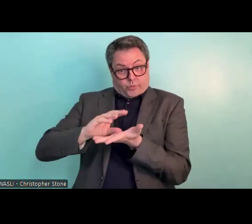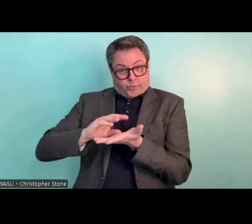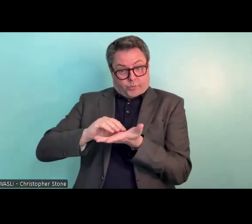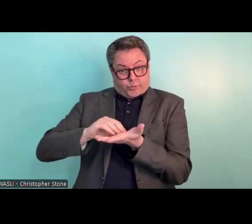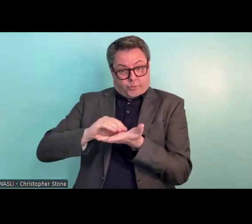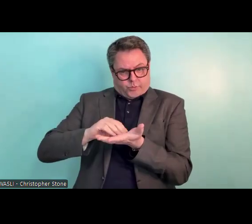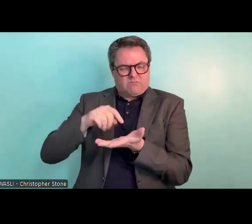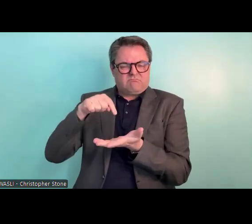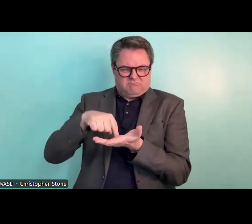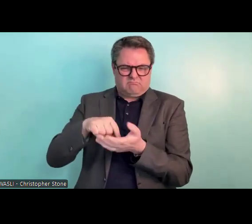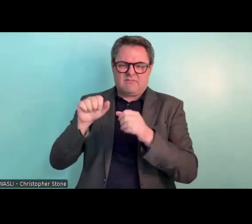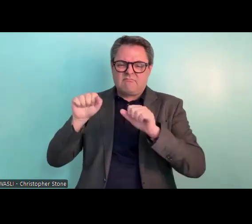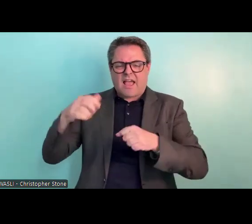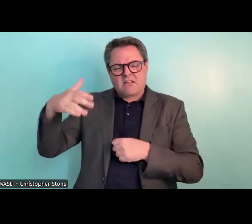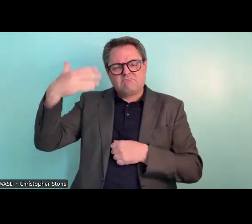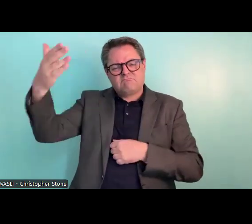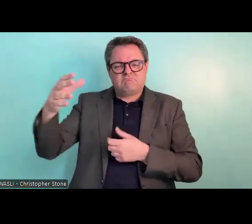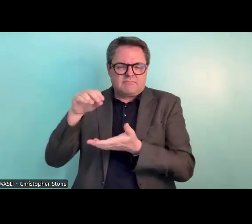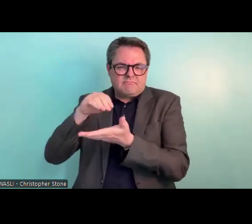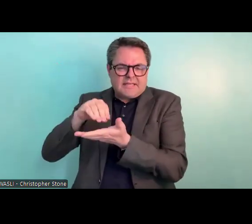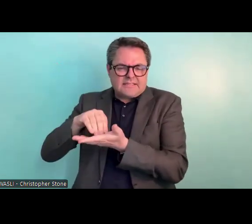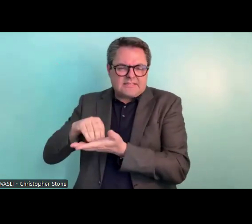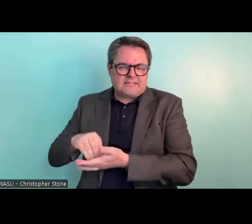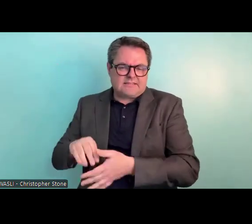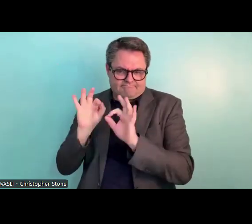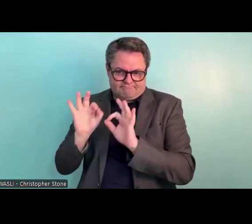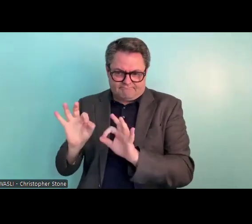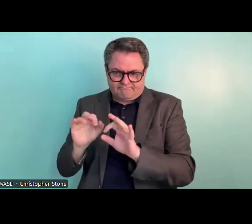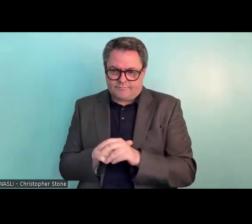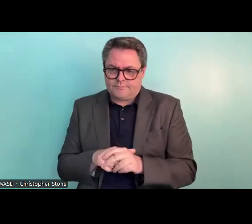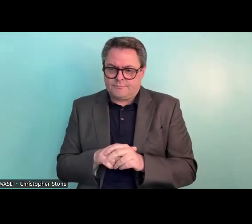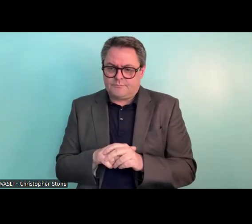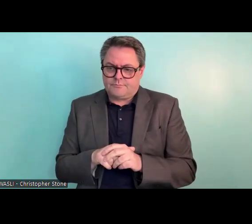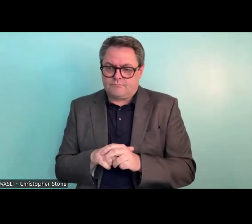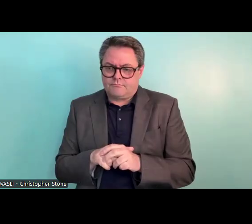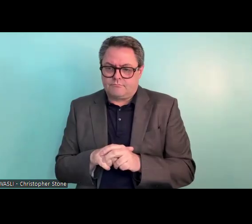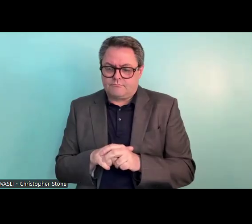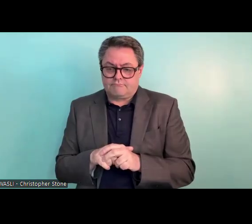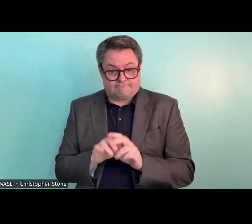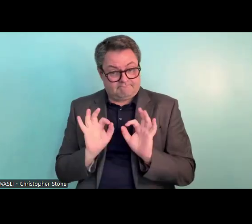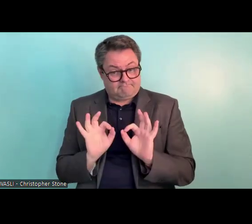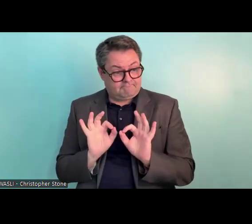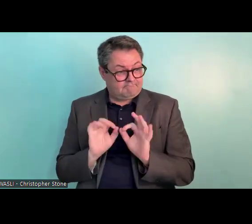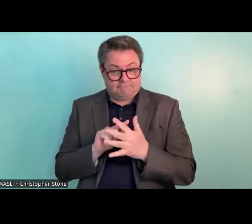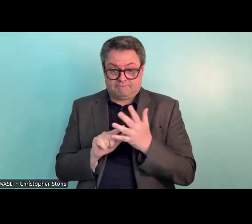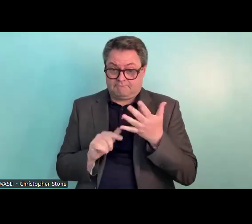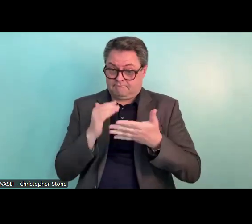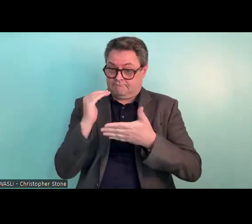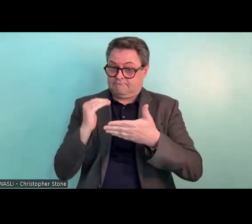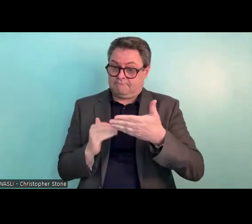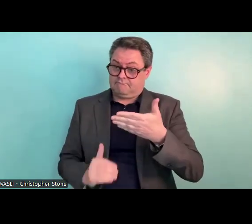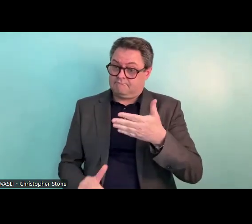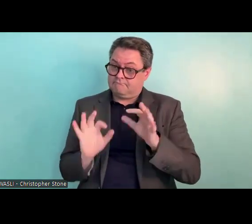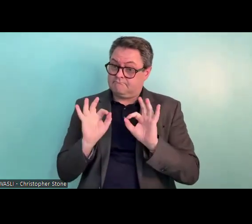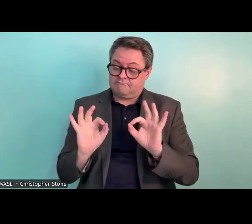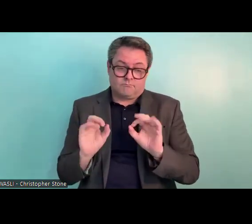English or in Spanish. Today's meeting is being recorded, and that's so that we're able to take minutes from it effectively